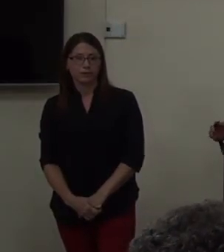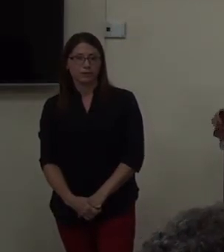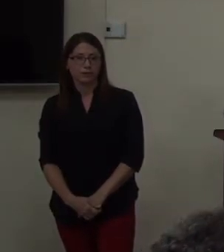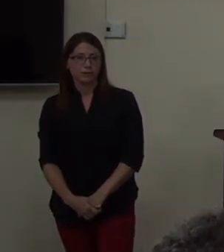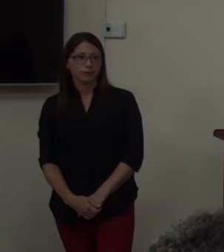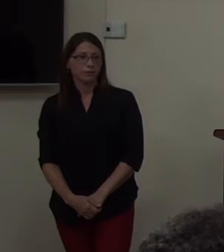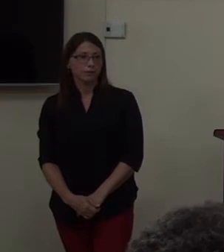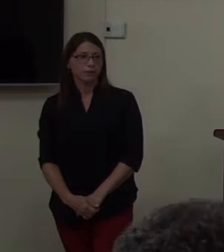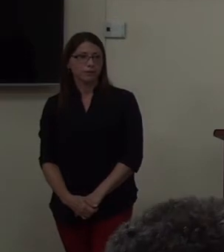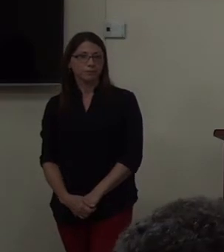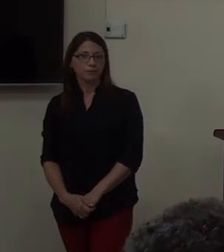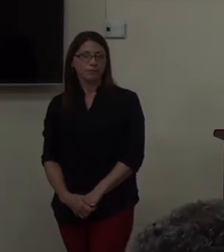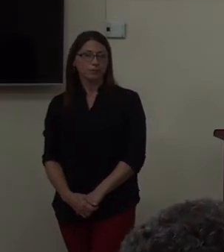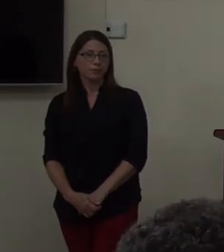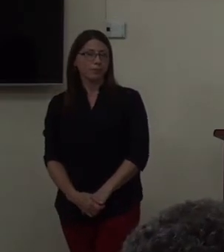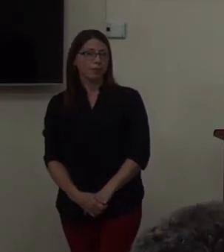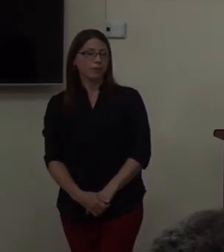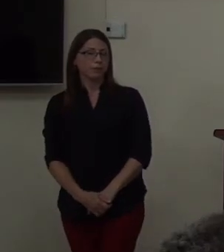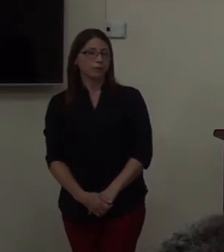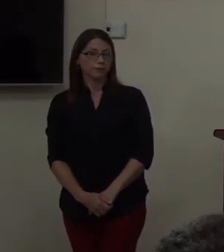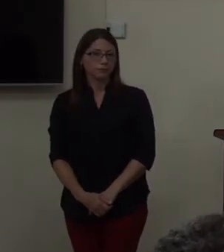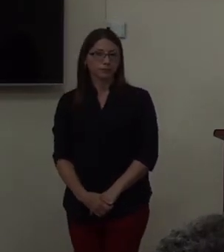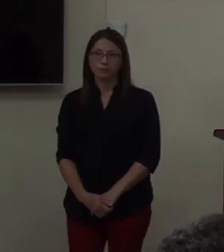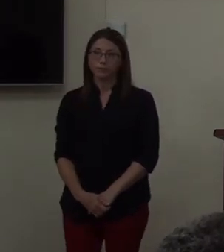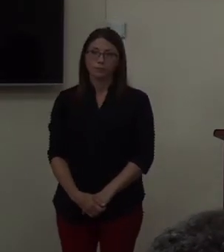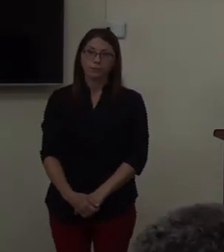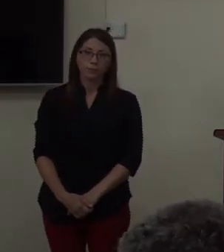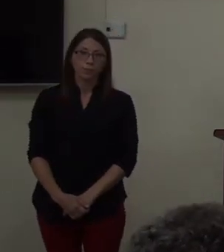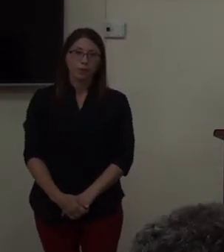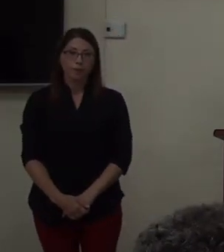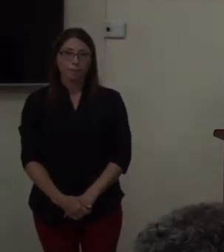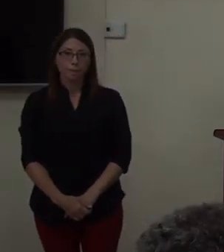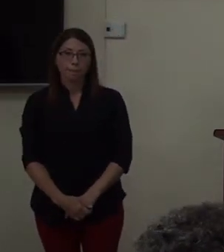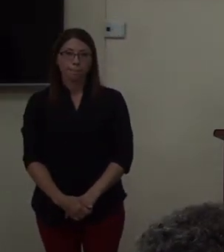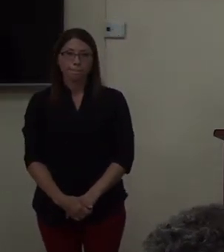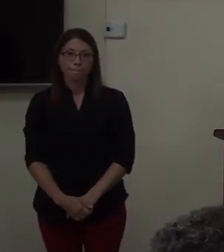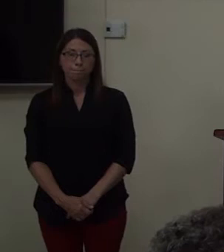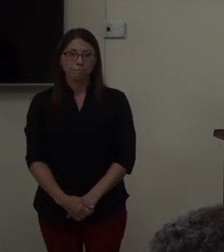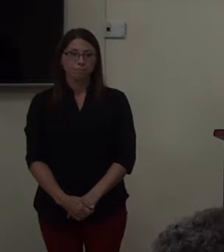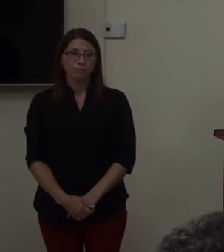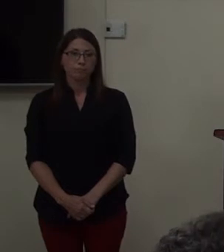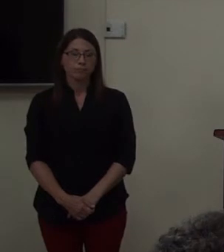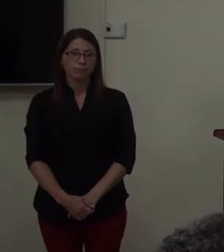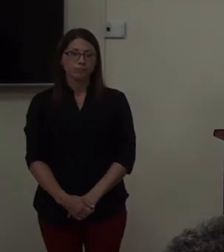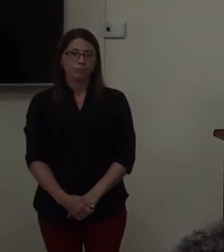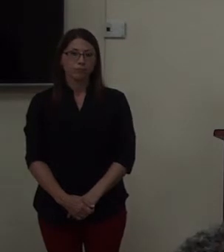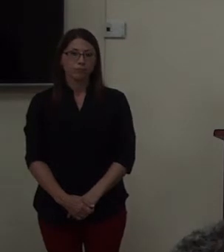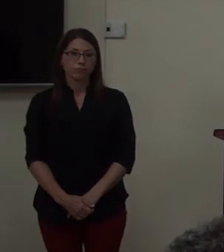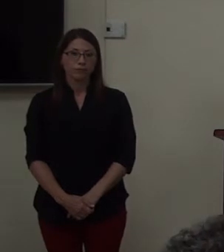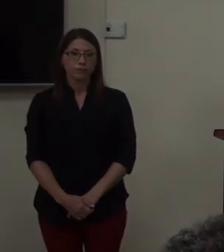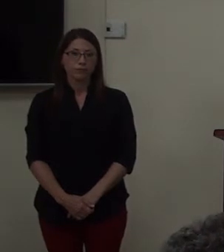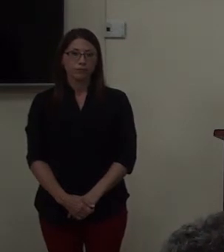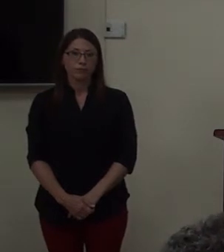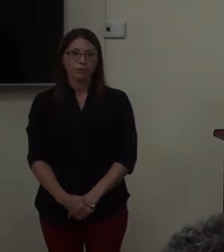endangered according to this scale. That is my first question. Maybe you're going to say that in the second part. And the second